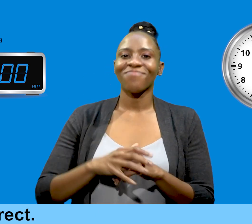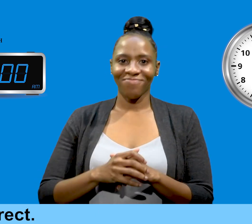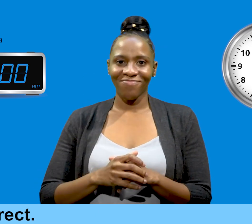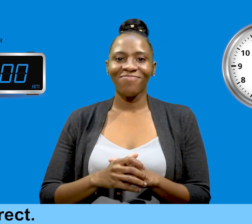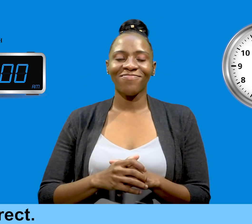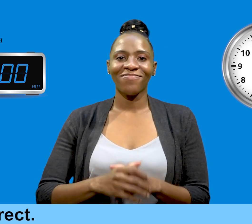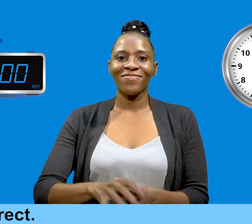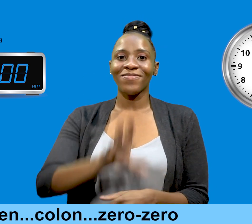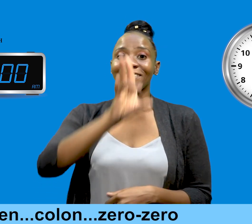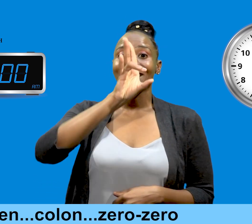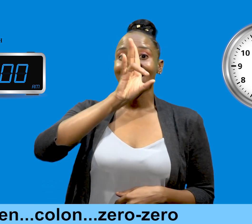Correct.